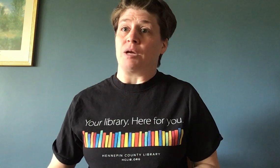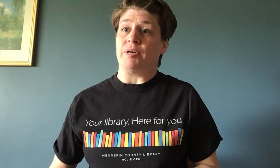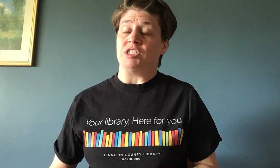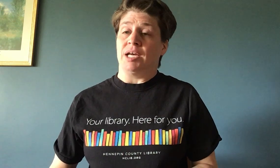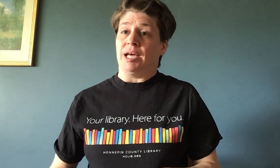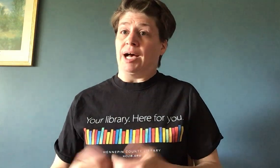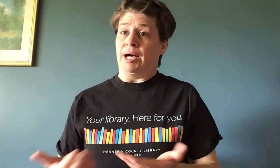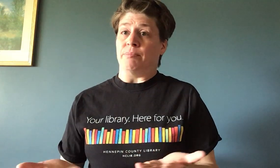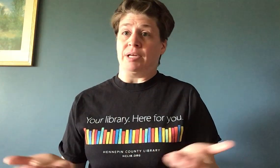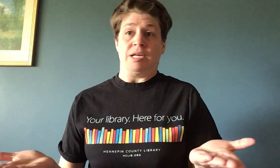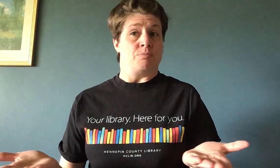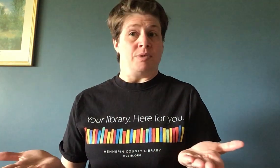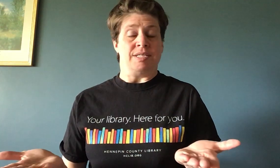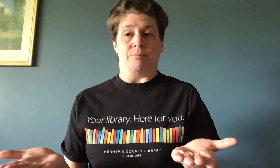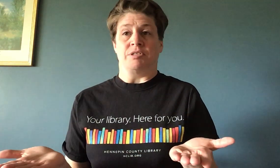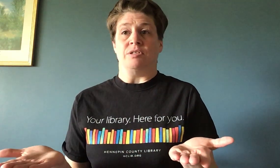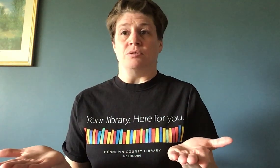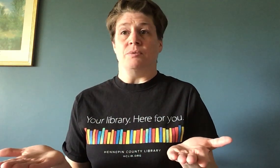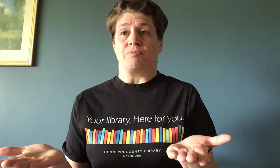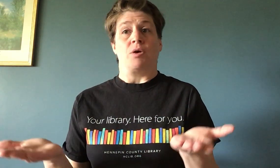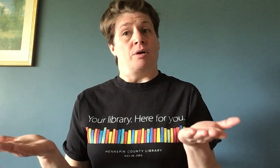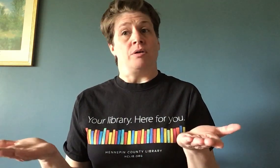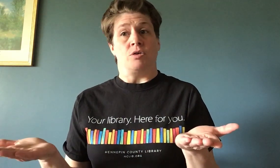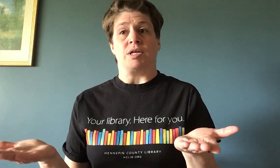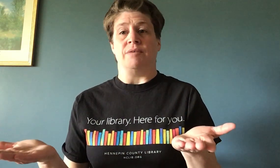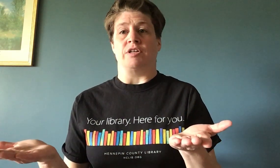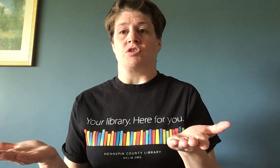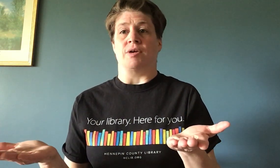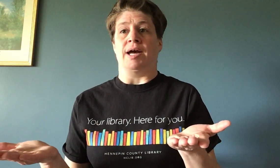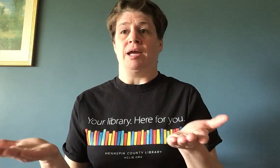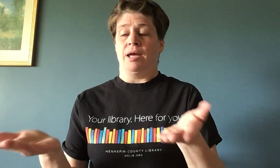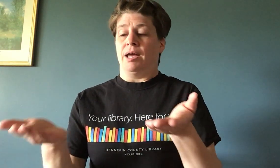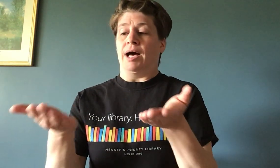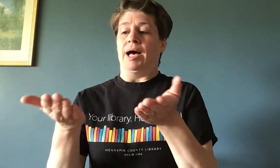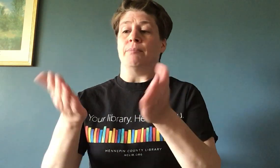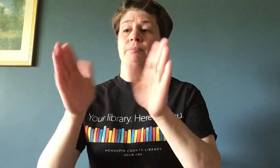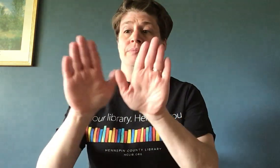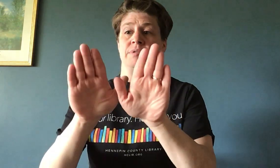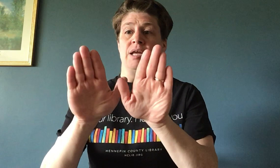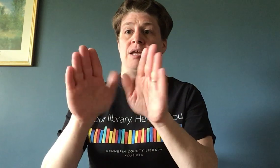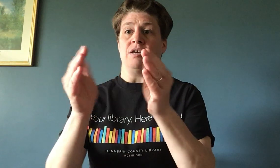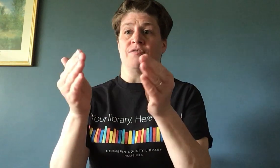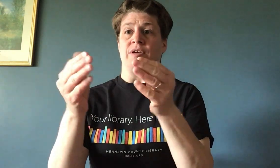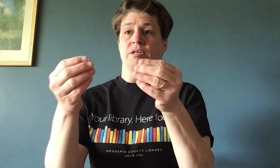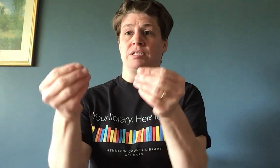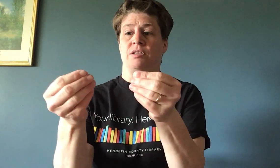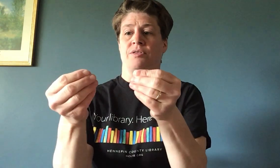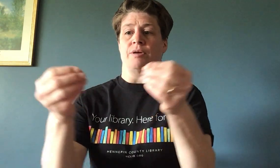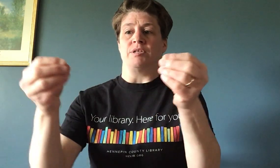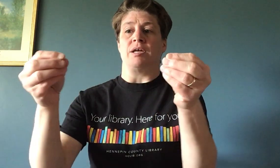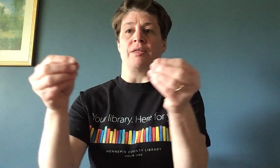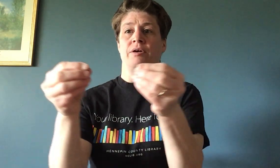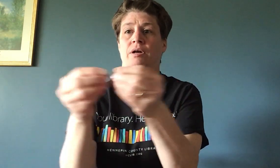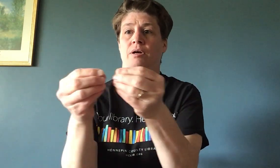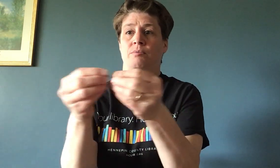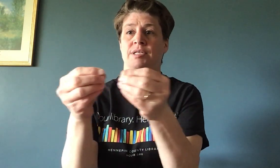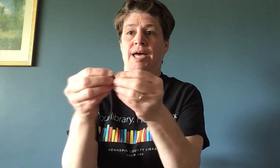language, it's pretty simple to do, or you can give it a try. Taking your fingers and your thumb together, we tap